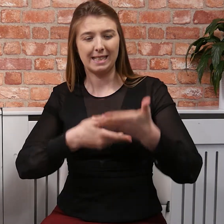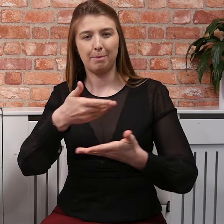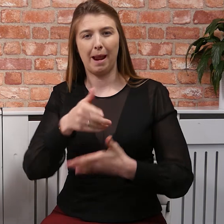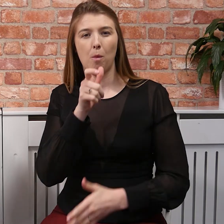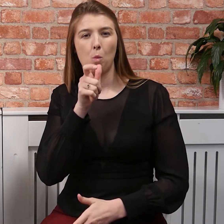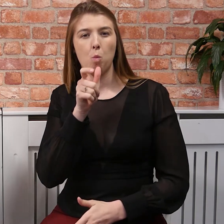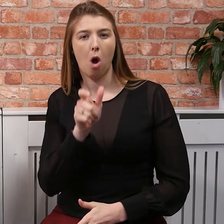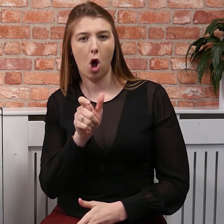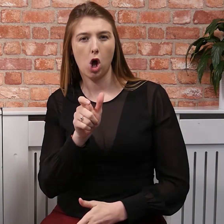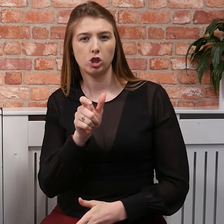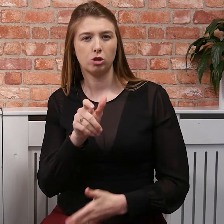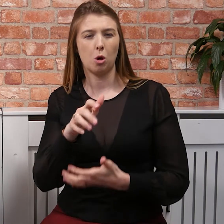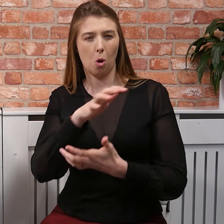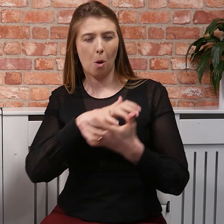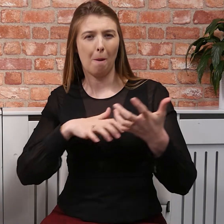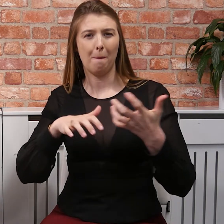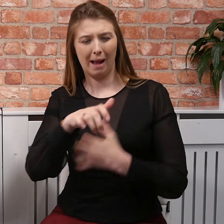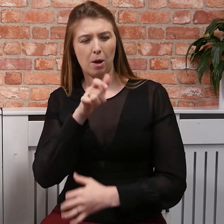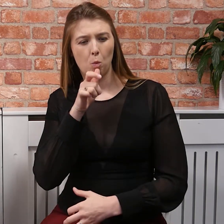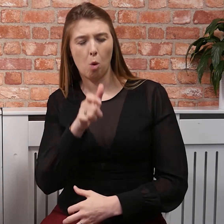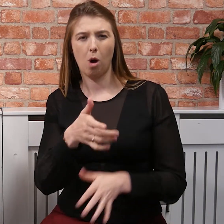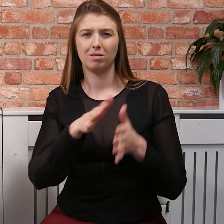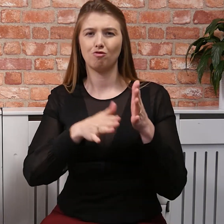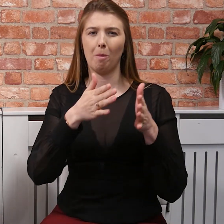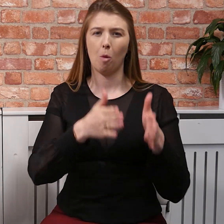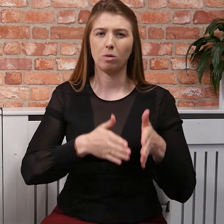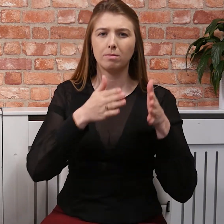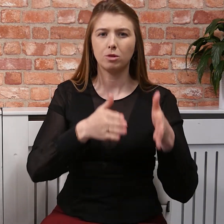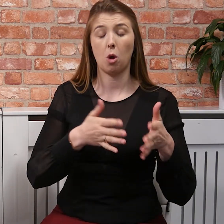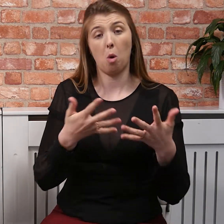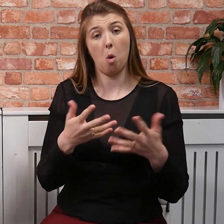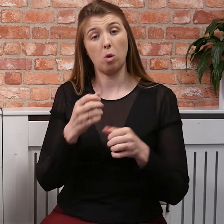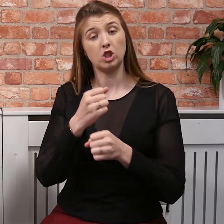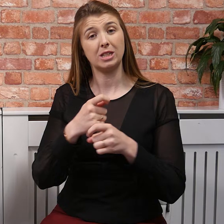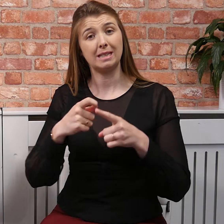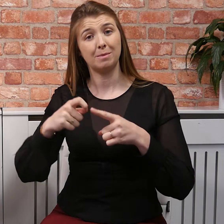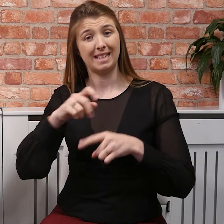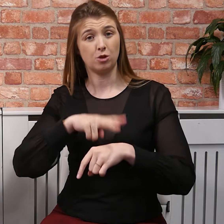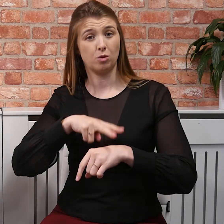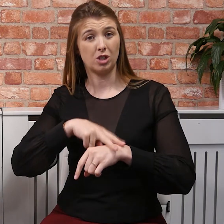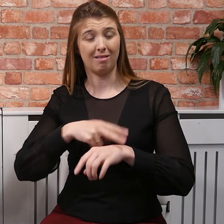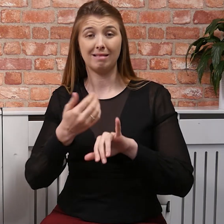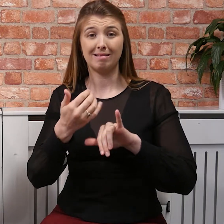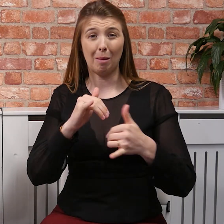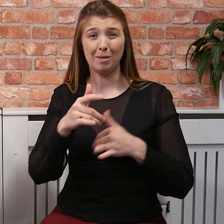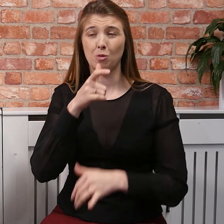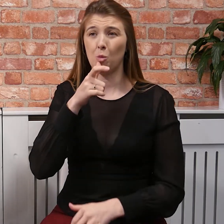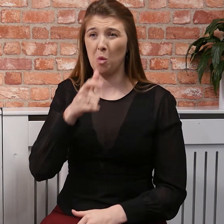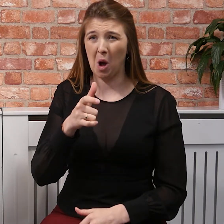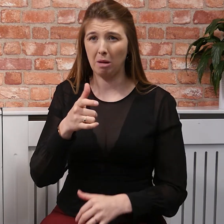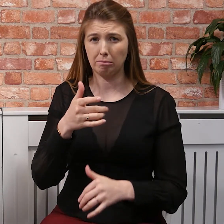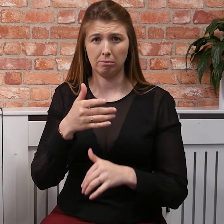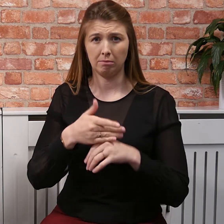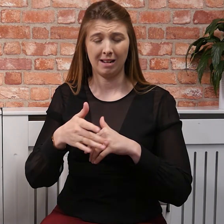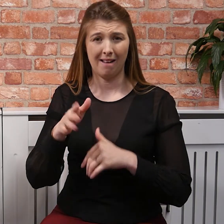particularly in hospital or even with the GP. Sometimes they are words that you've never heard before or that you